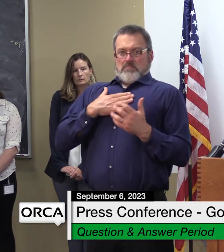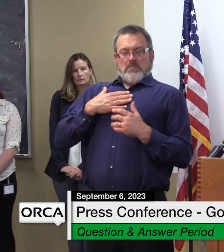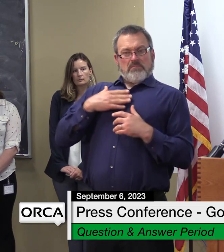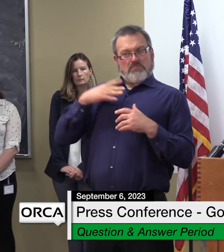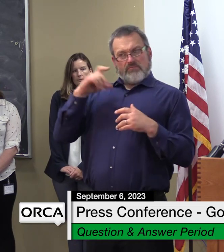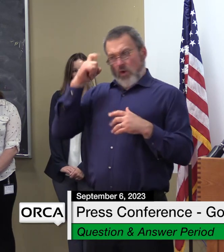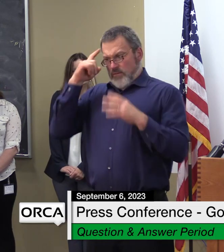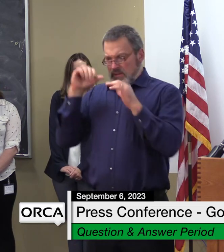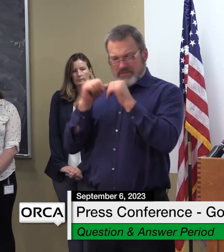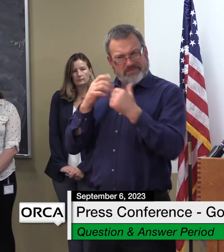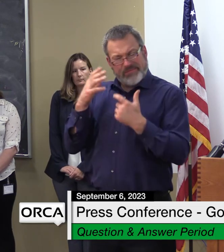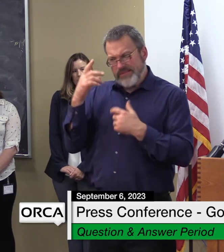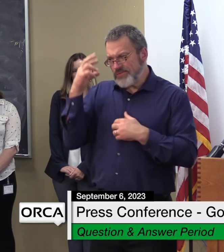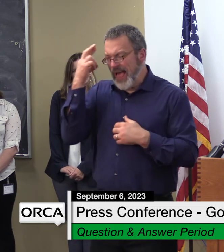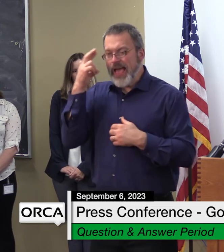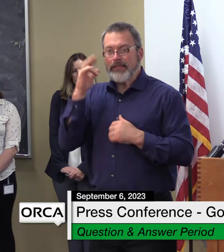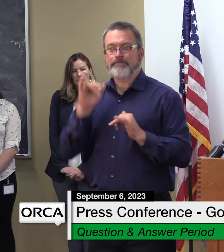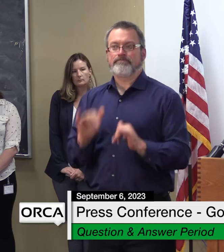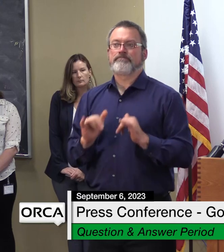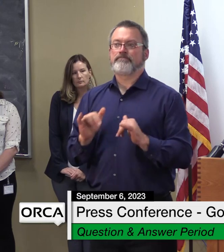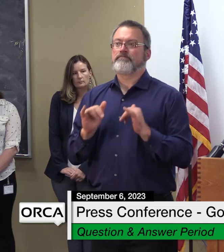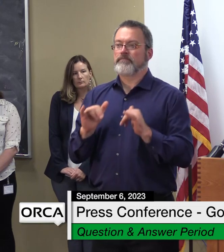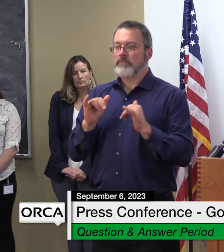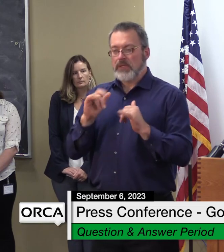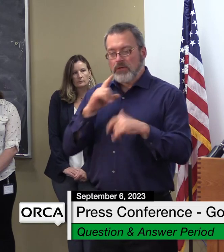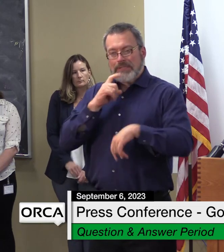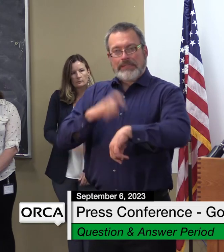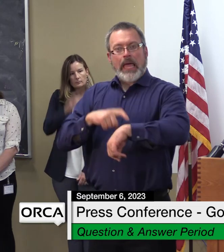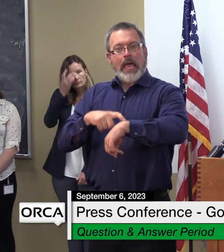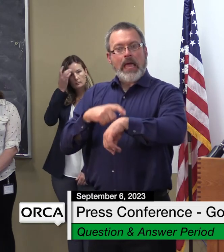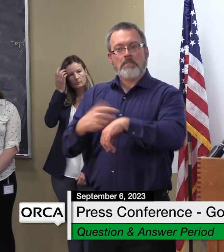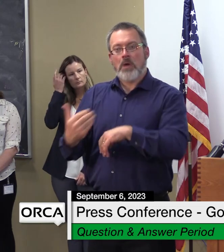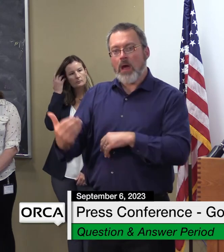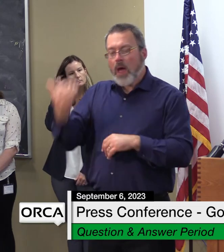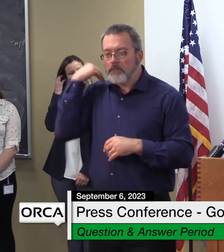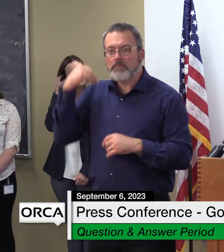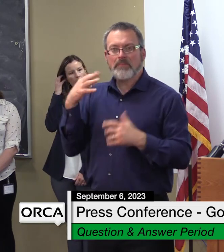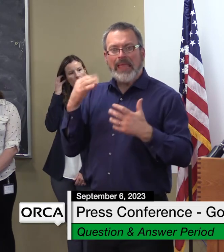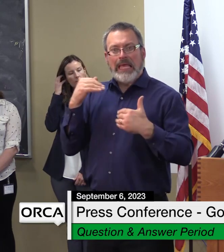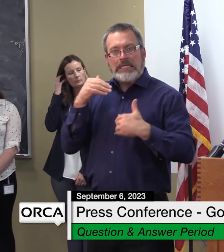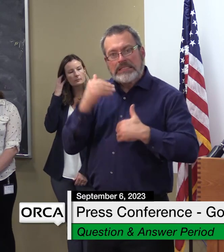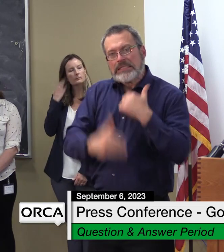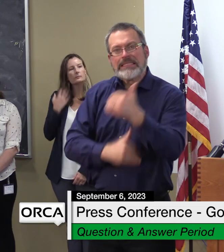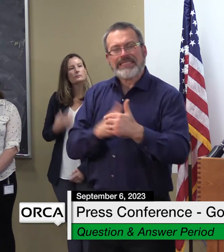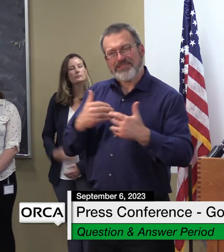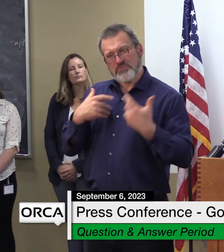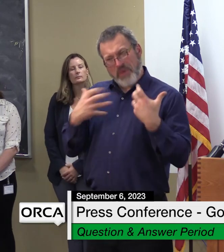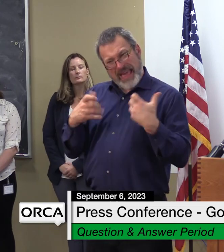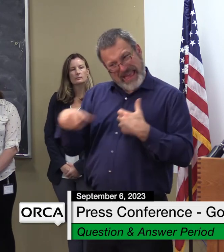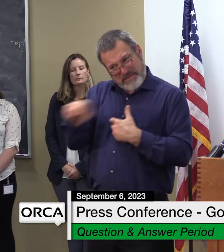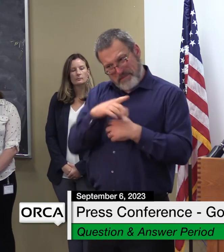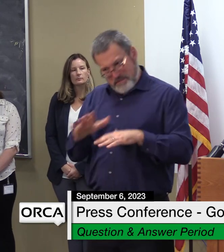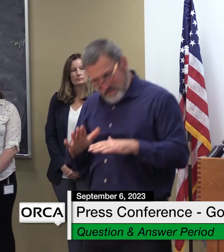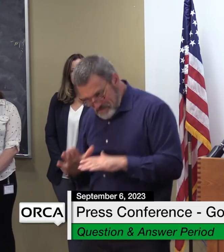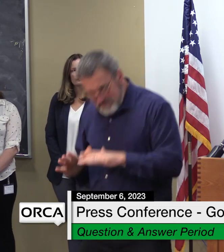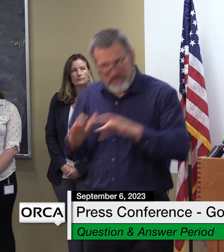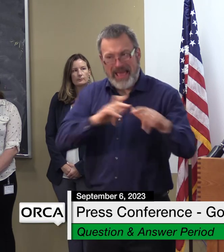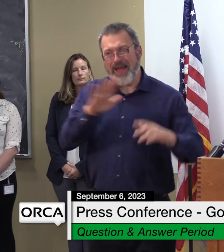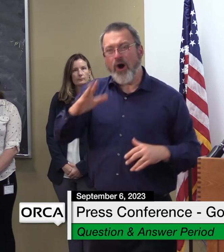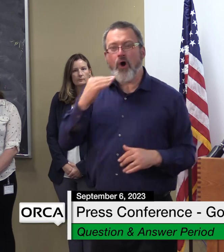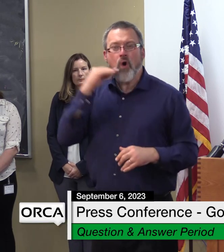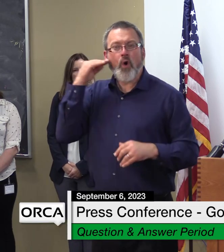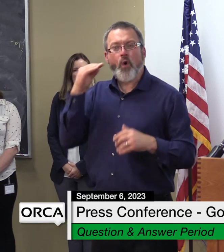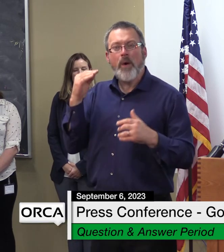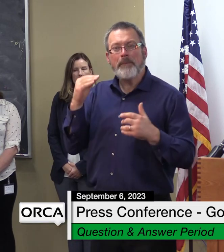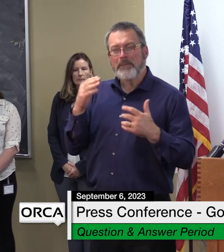rent during this time. So we want to make them as whole as we possibly can and get the best